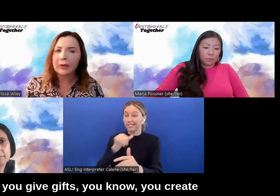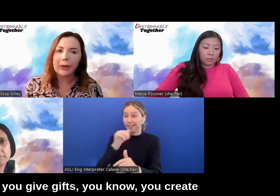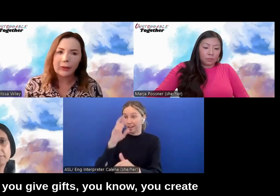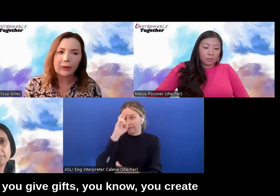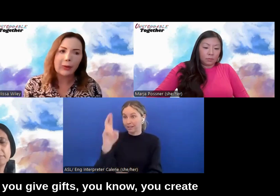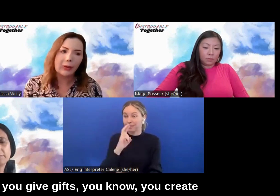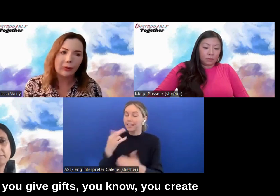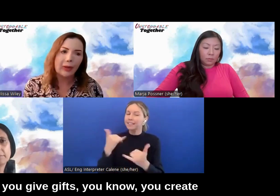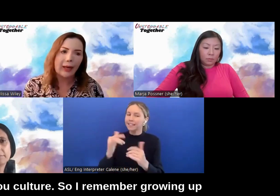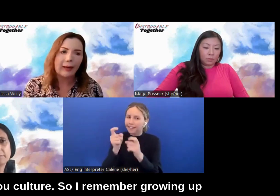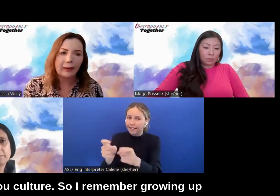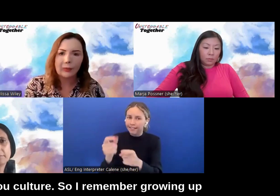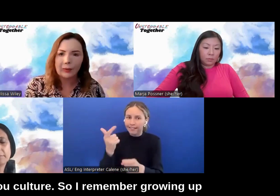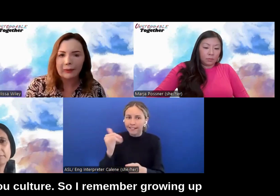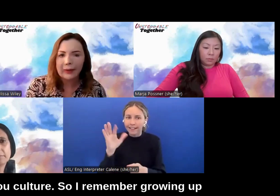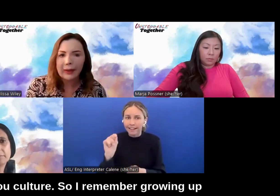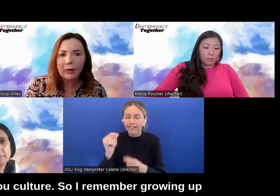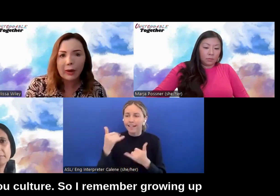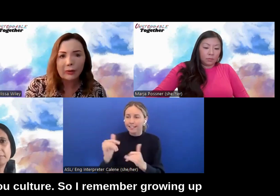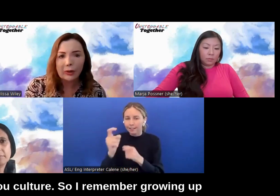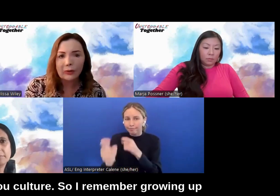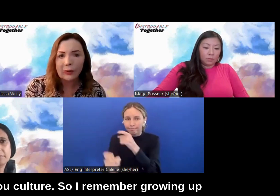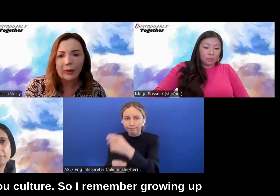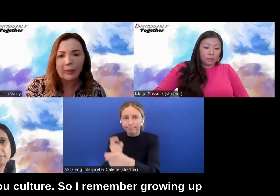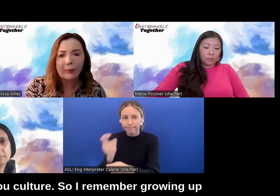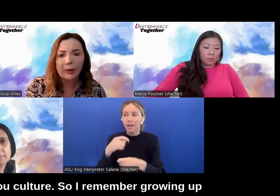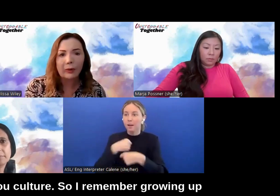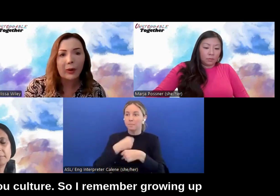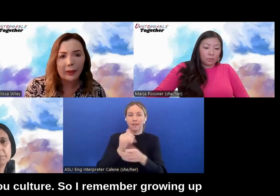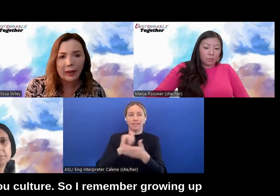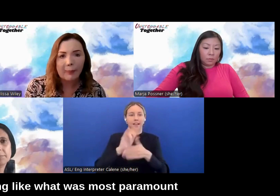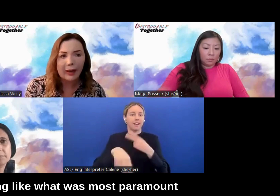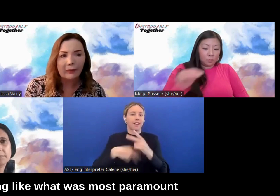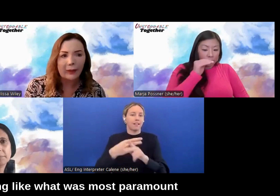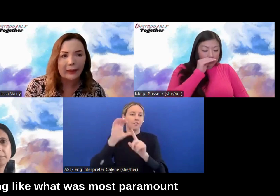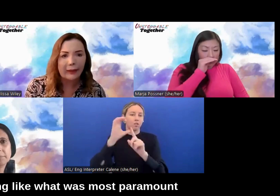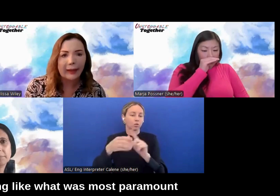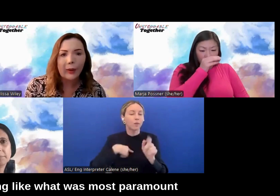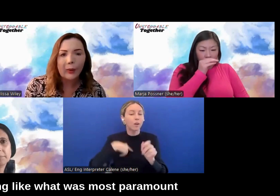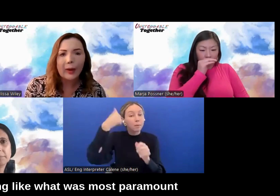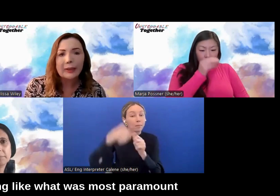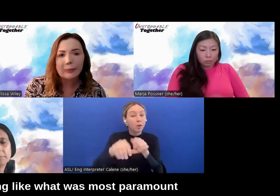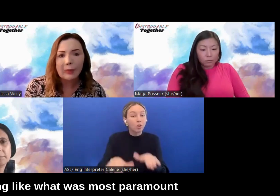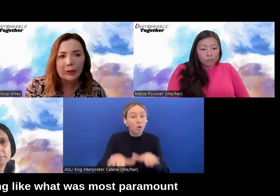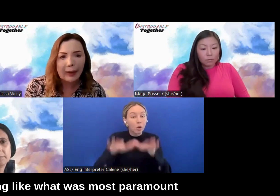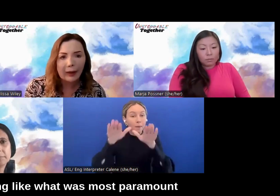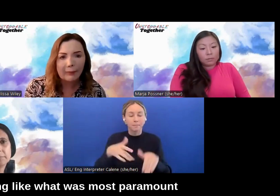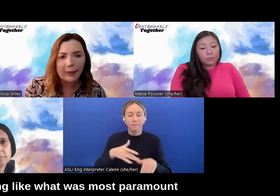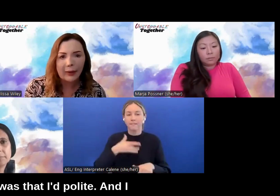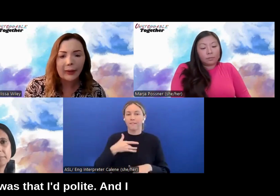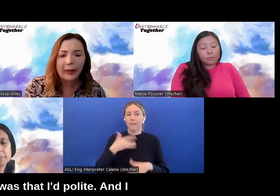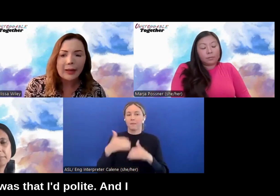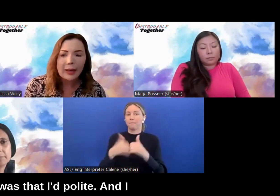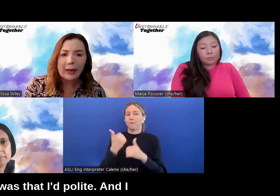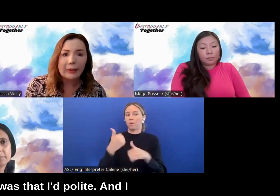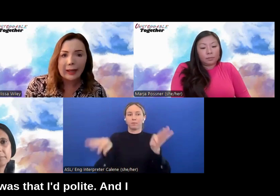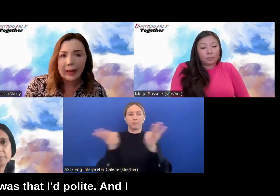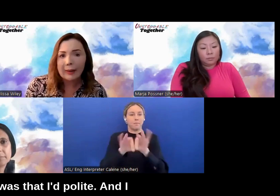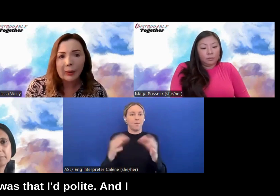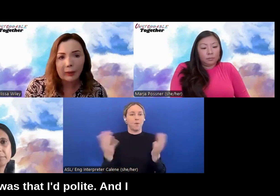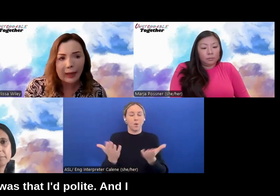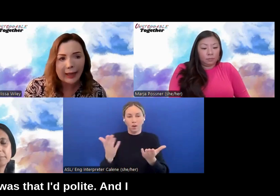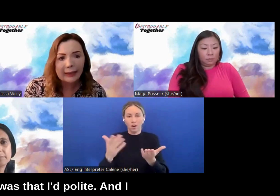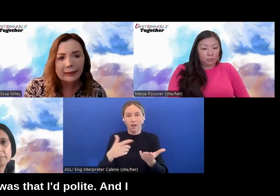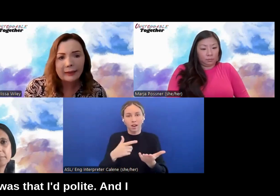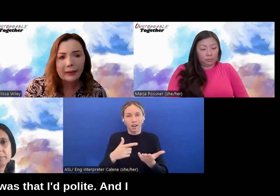gifts, you create this sort of culture. So I remember growing up and feeling like what was most paramount was that I